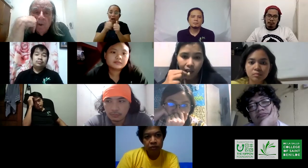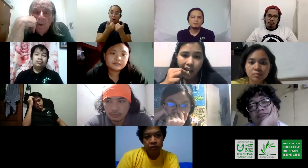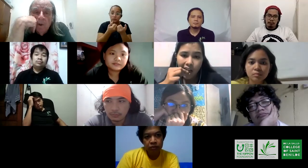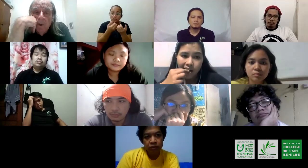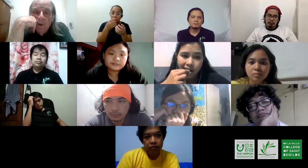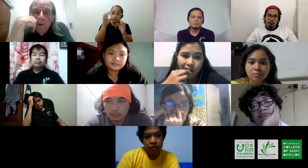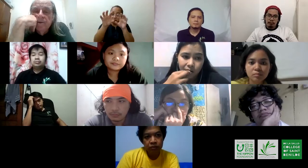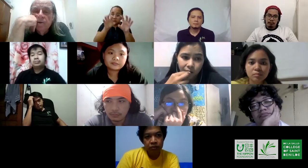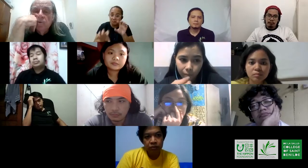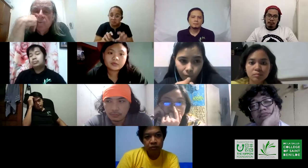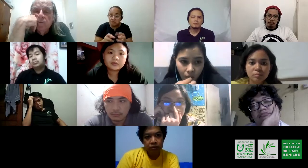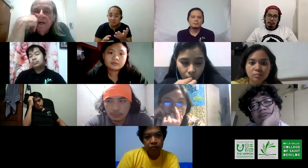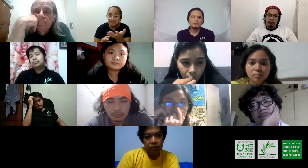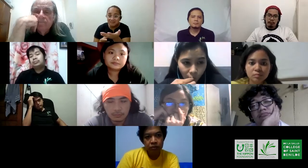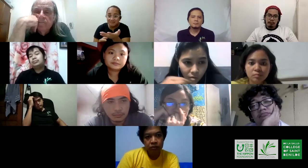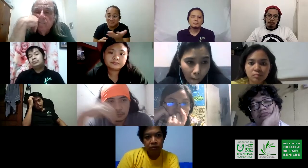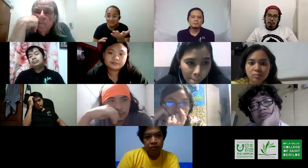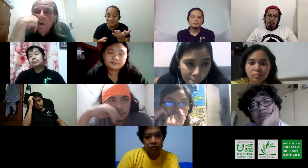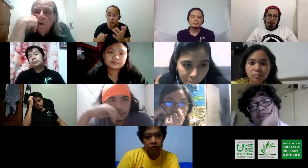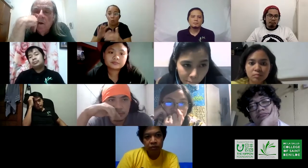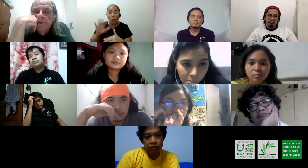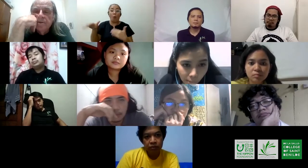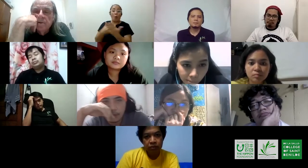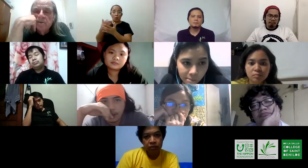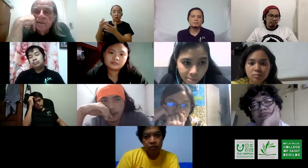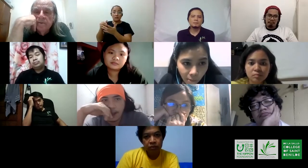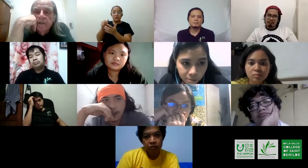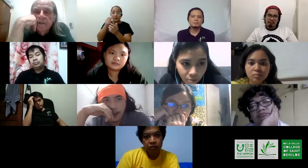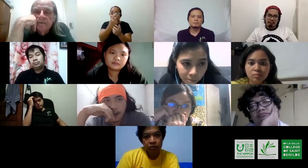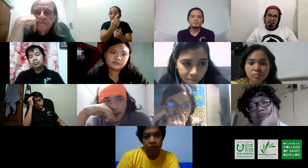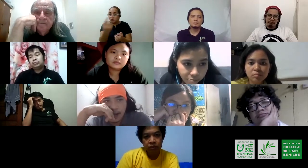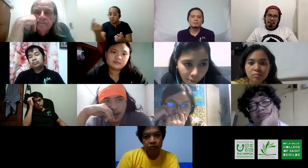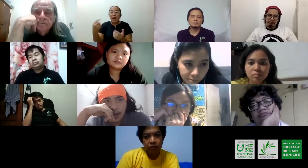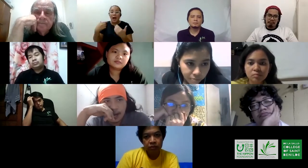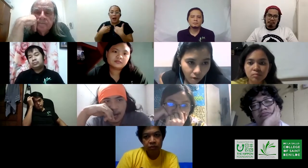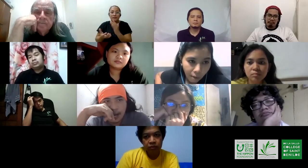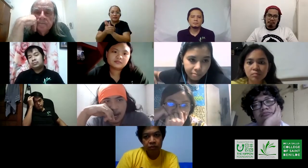Okay, so everybody in the group will have all the skills that you need.